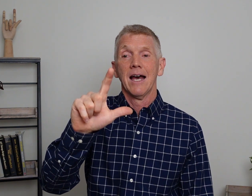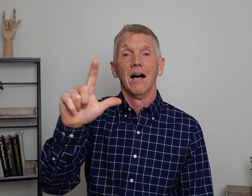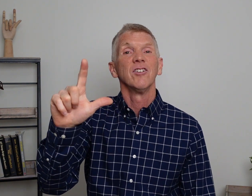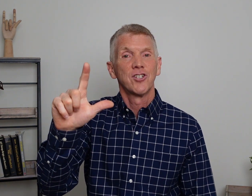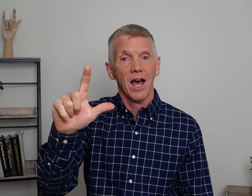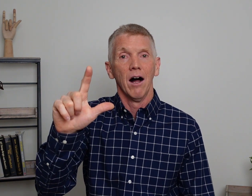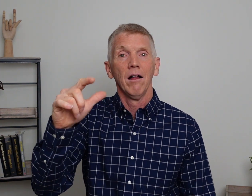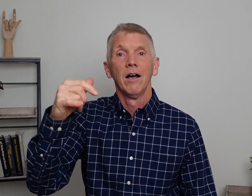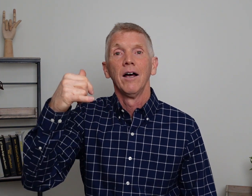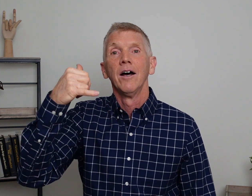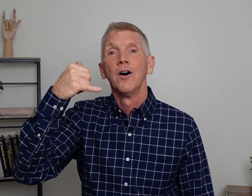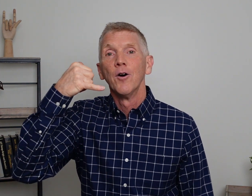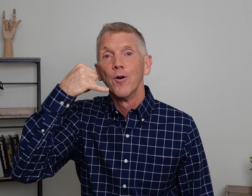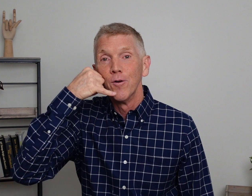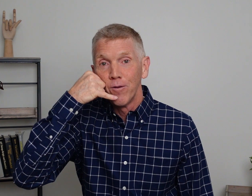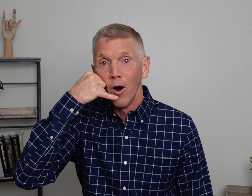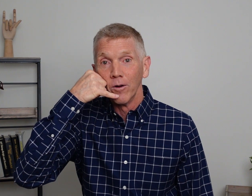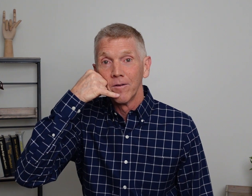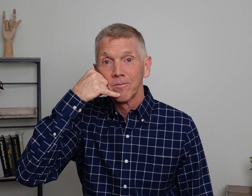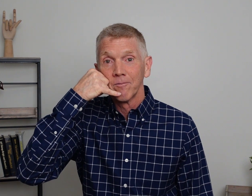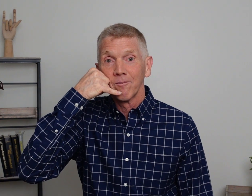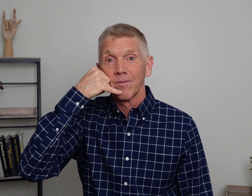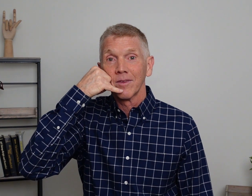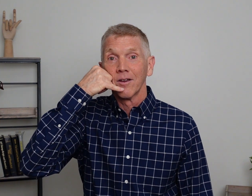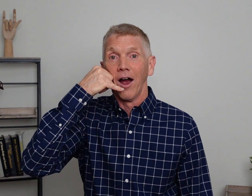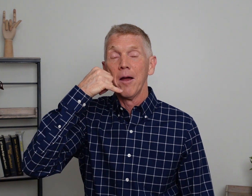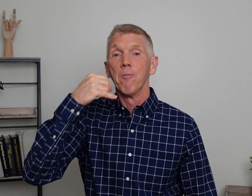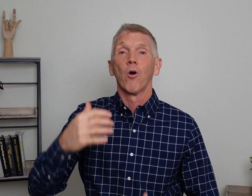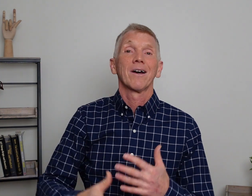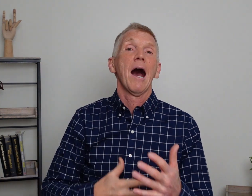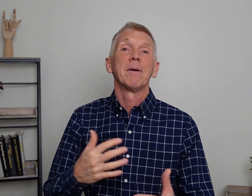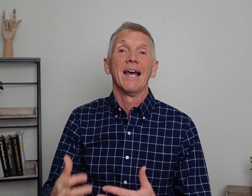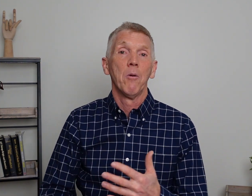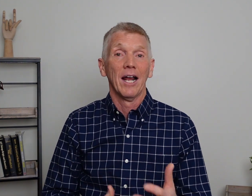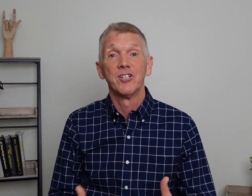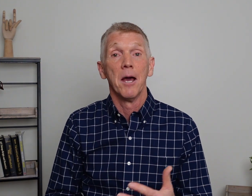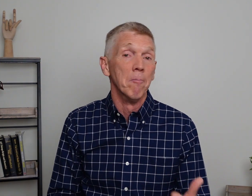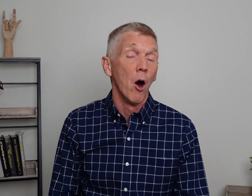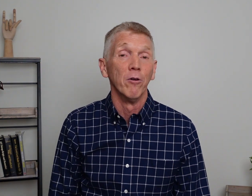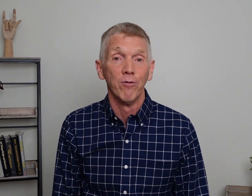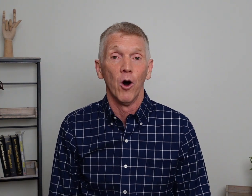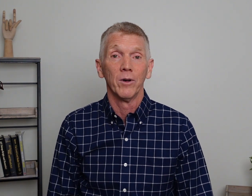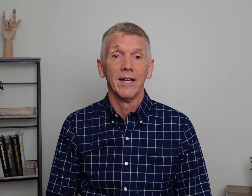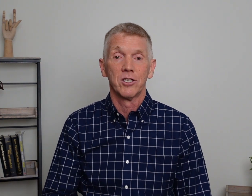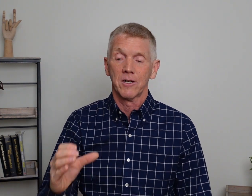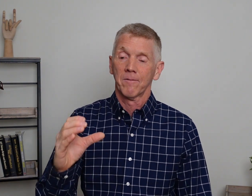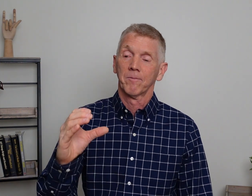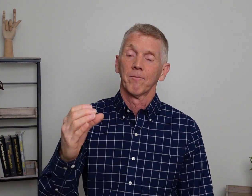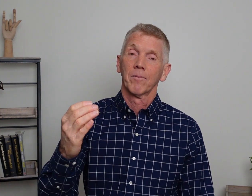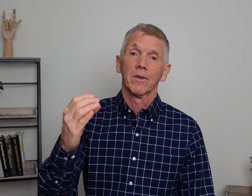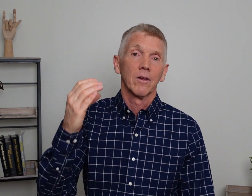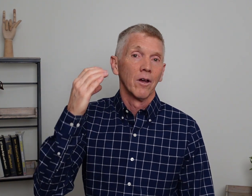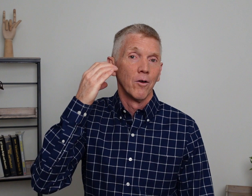C-E-L, cell, phone. All right? More common now, when I see a mobile phone, it's